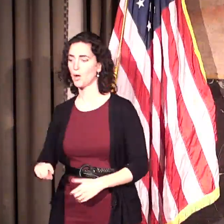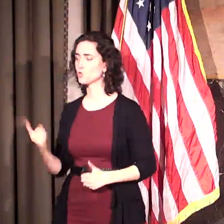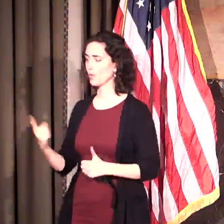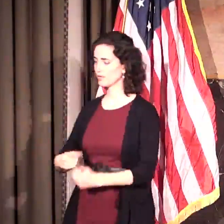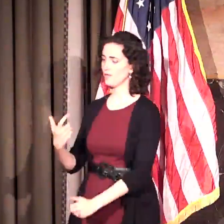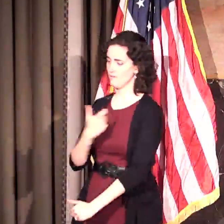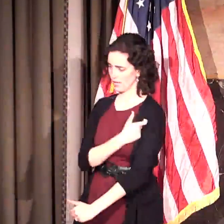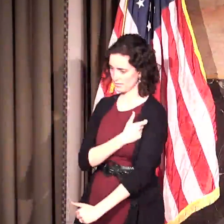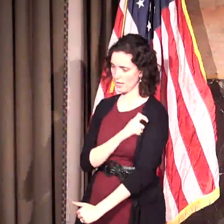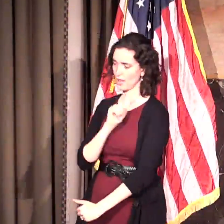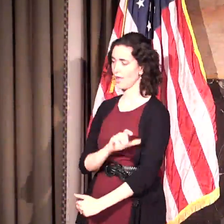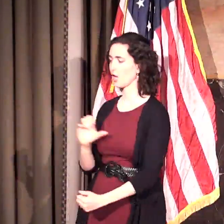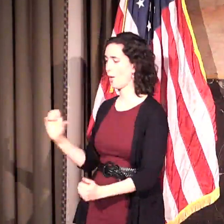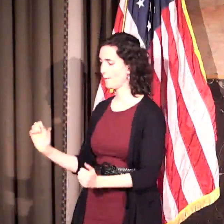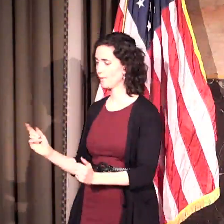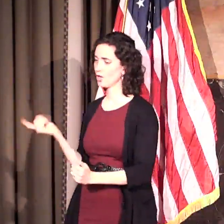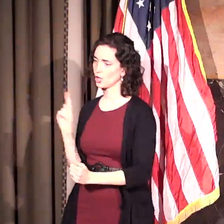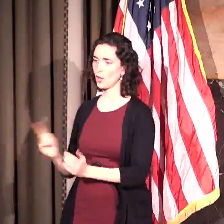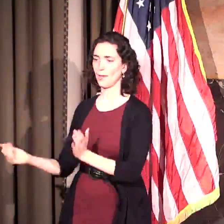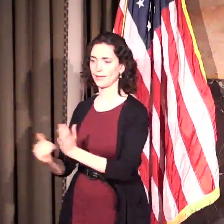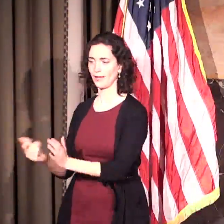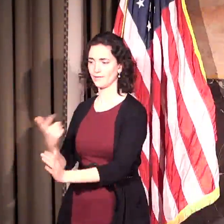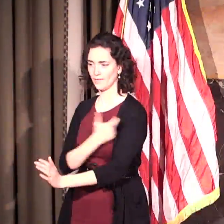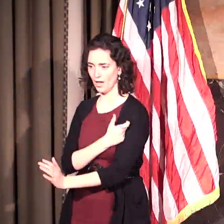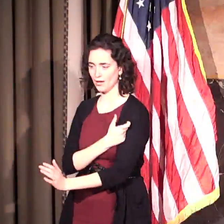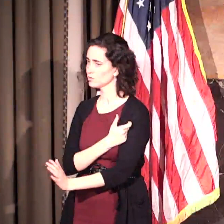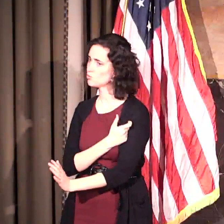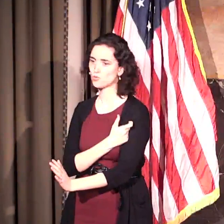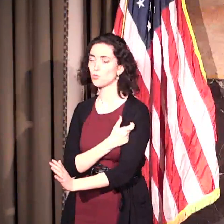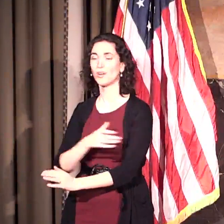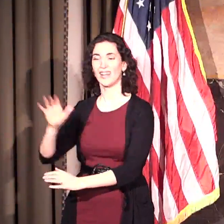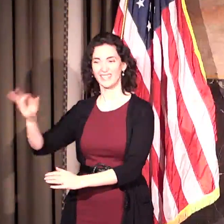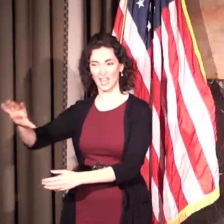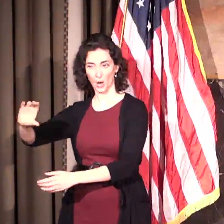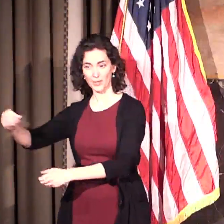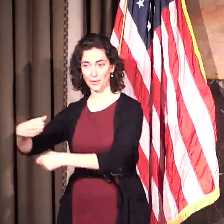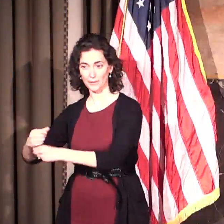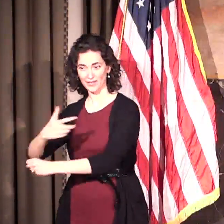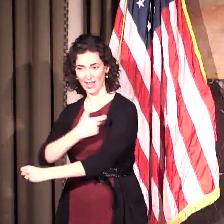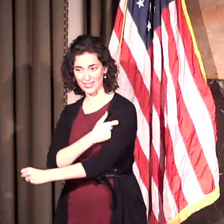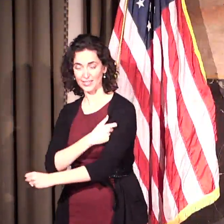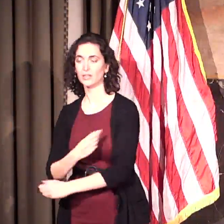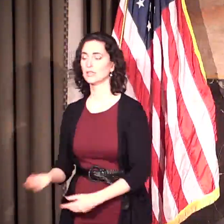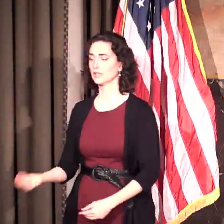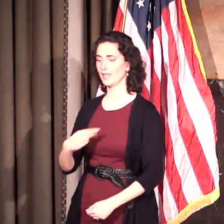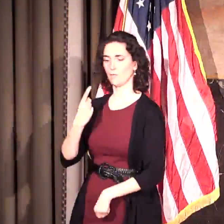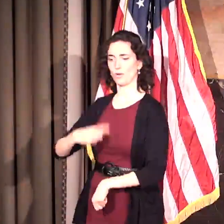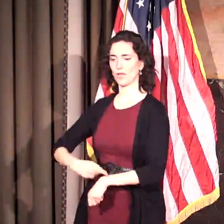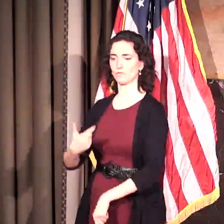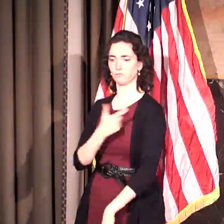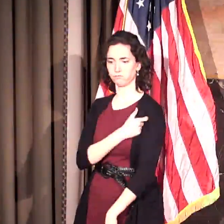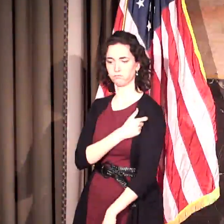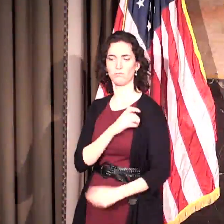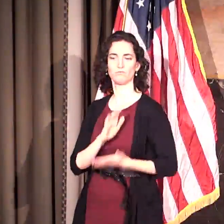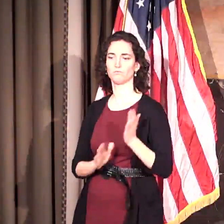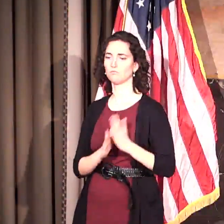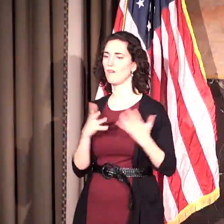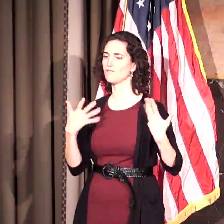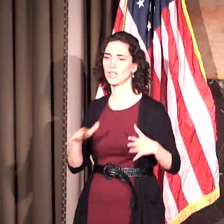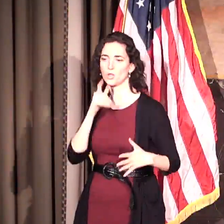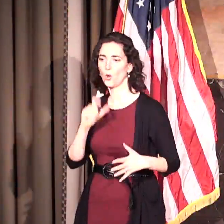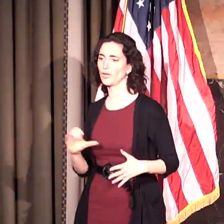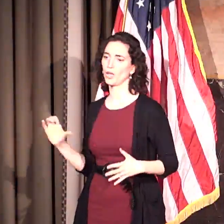easier logistically because you administer it one time and then that individual is vaccinated completely.